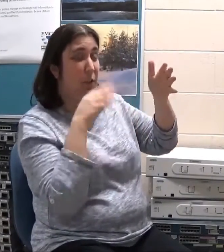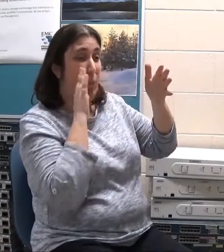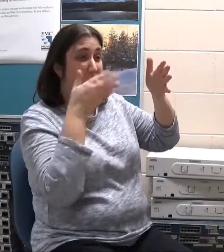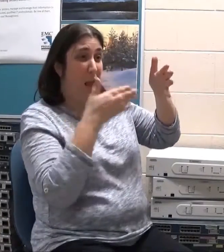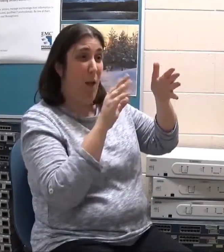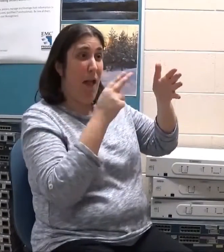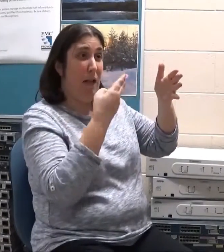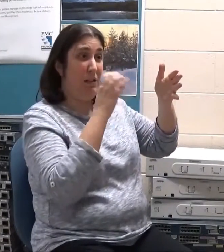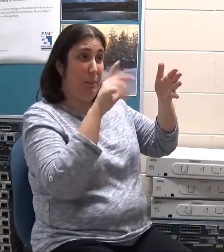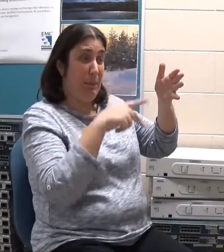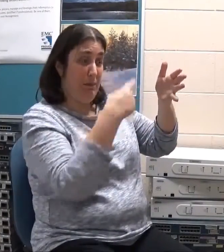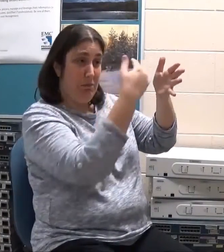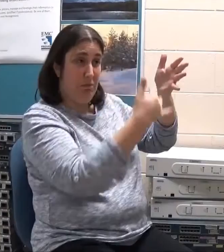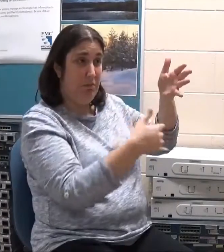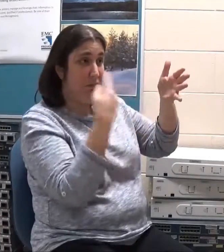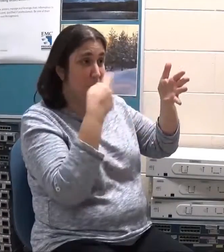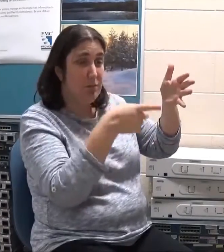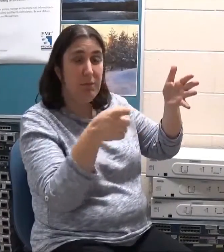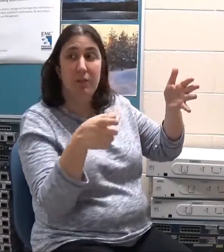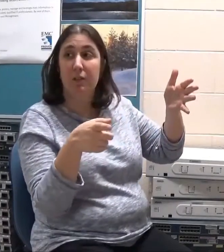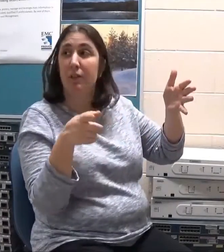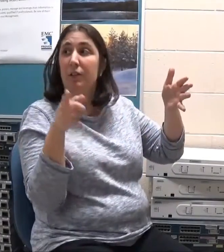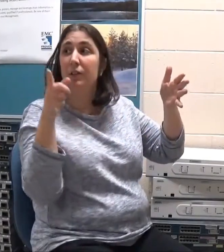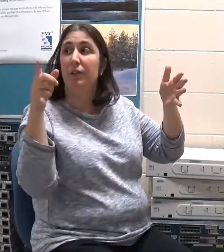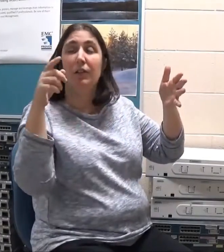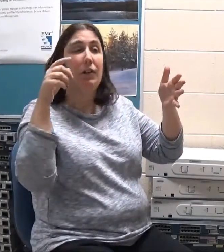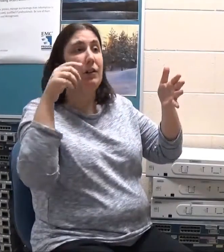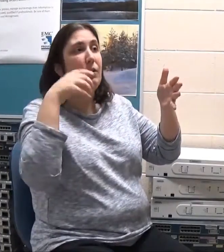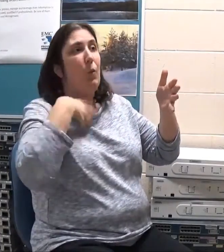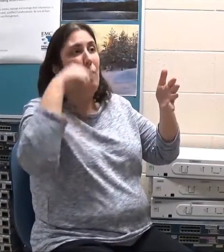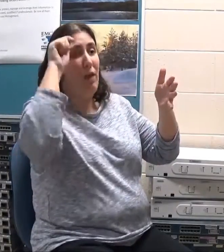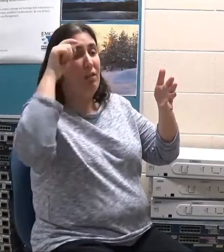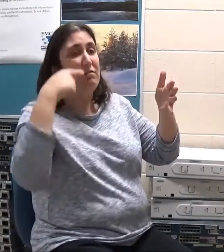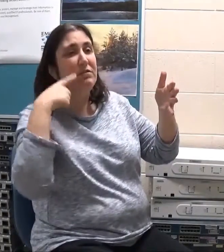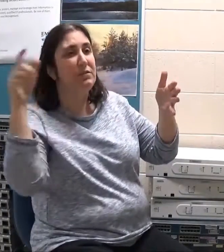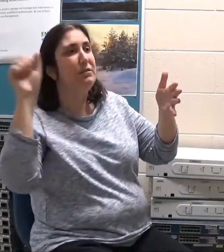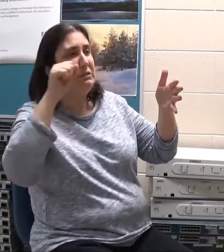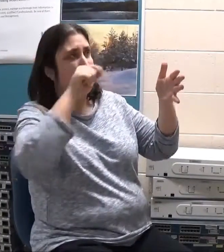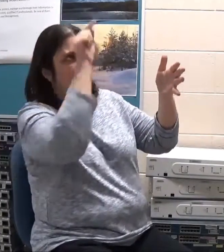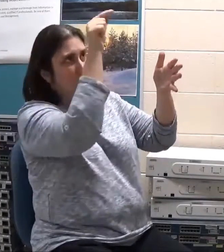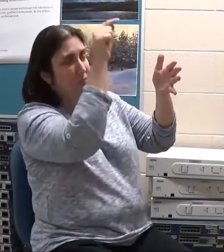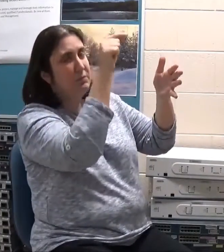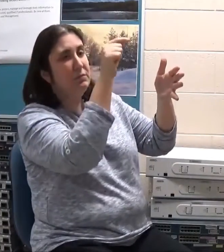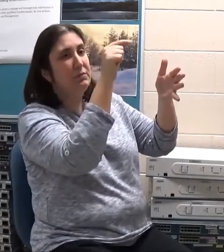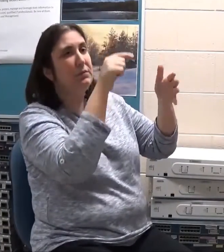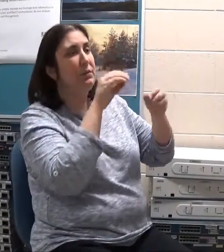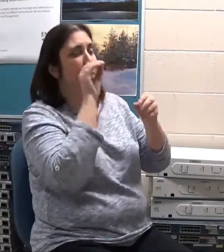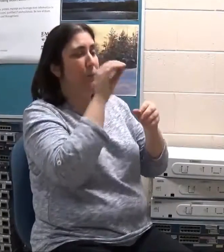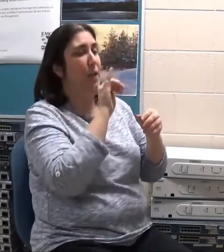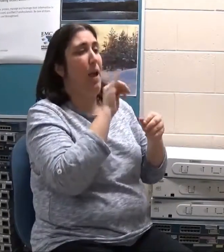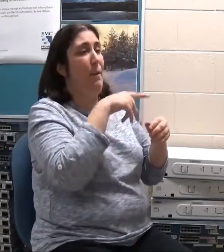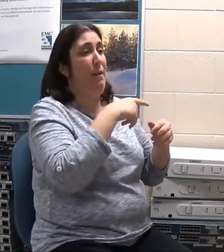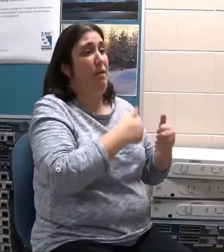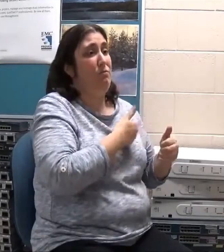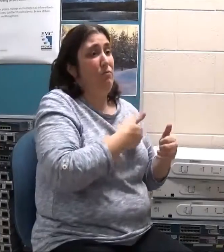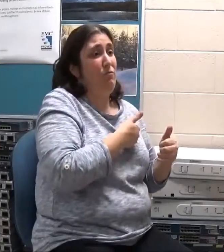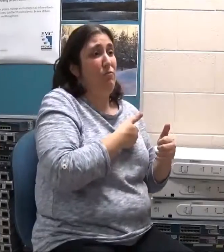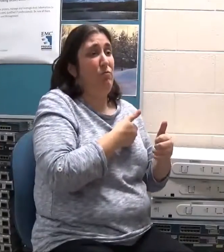DHCP in there. Yeah. IP address. So it's IP address, interface name, DHCP, and here's